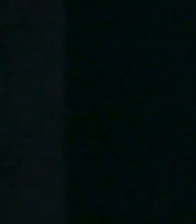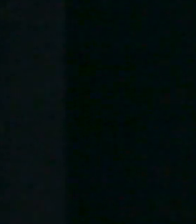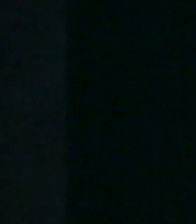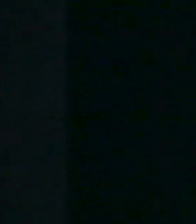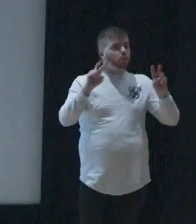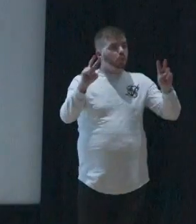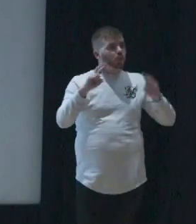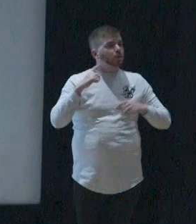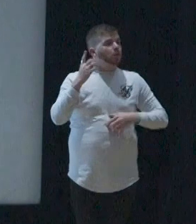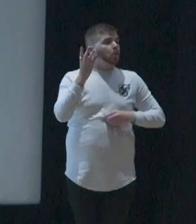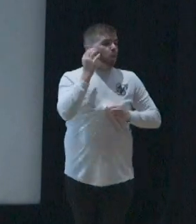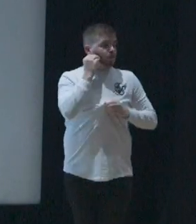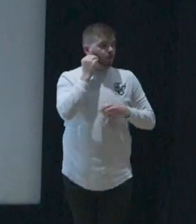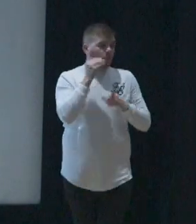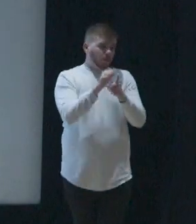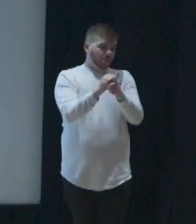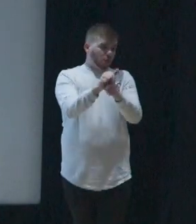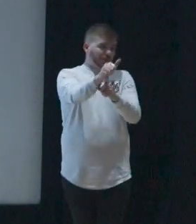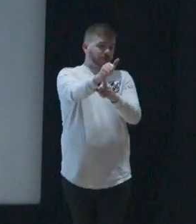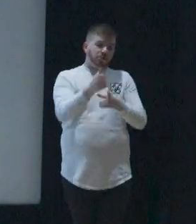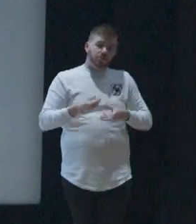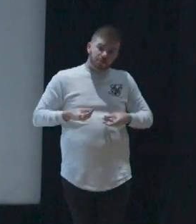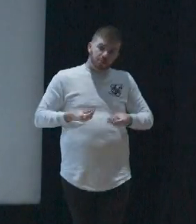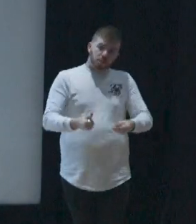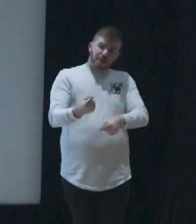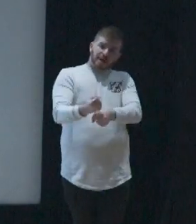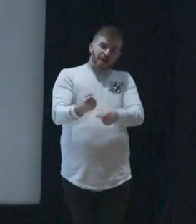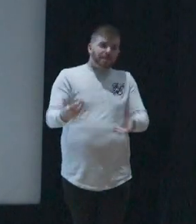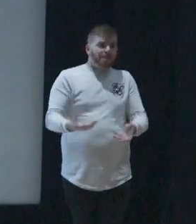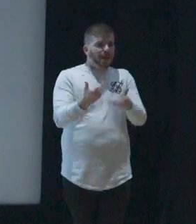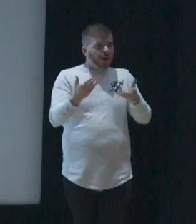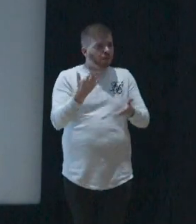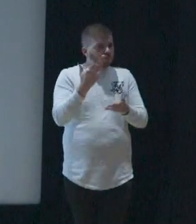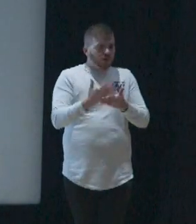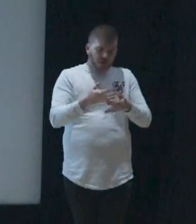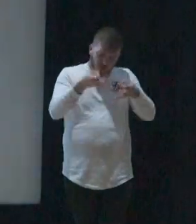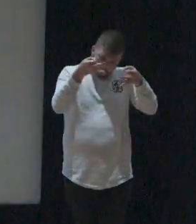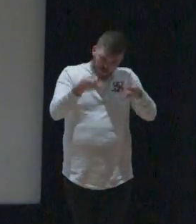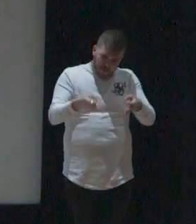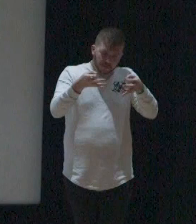audio polish, smooth gameplay, and a real attention to detail.